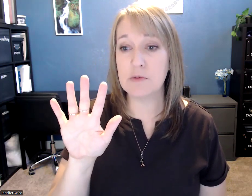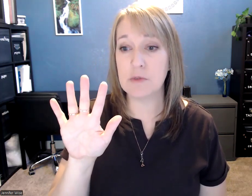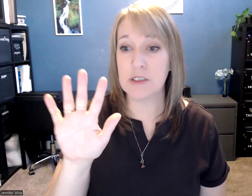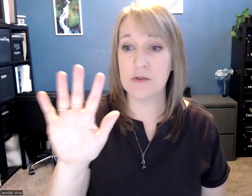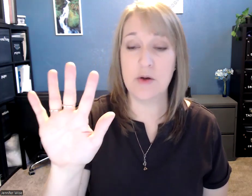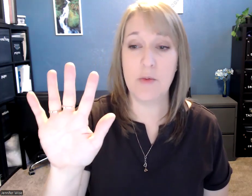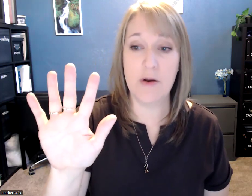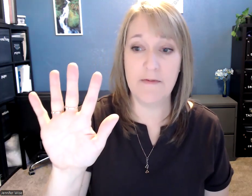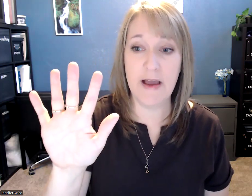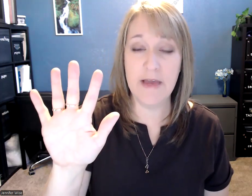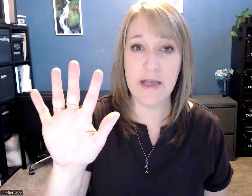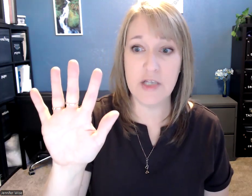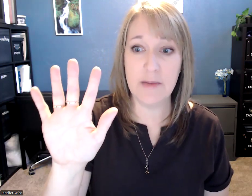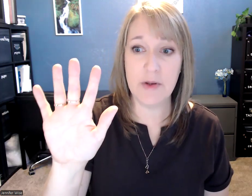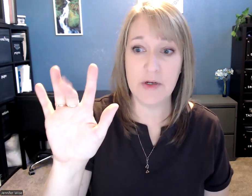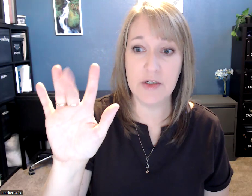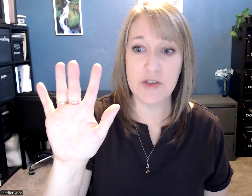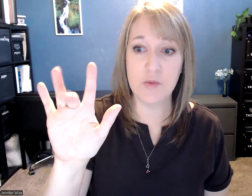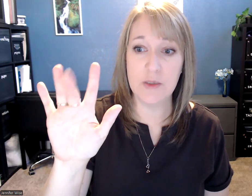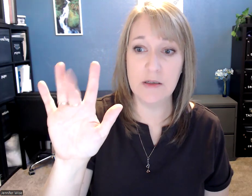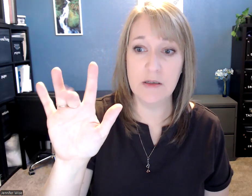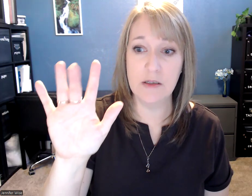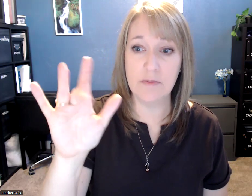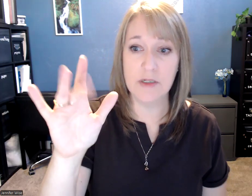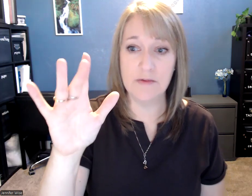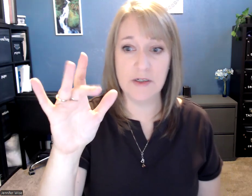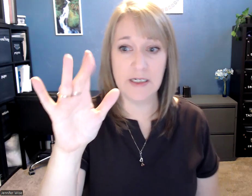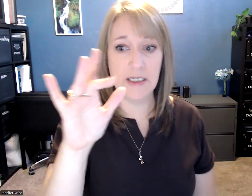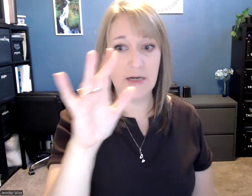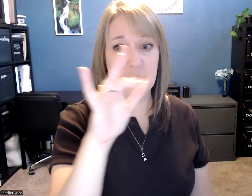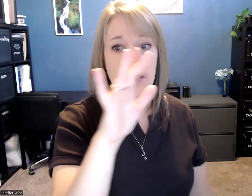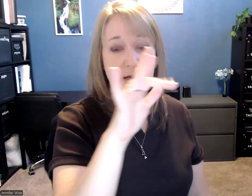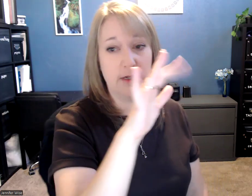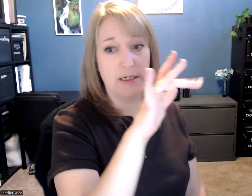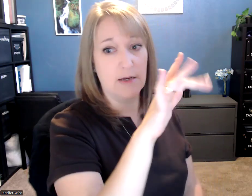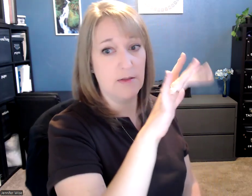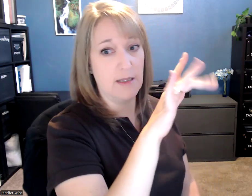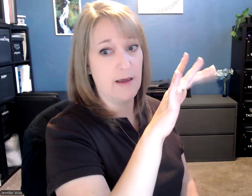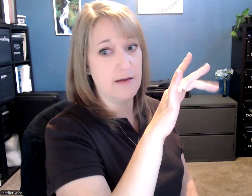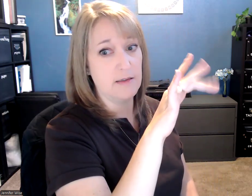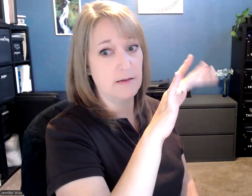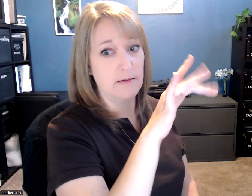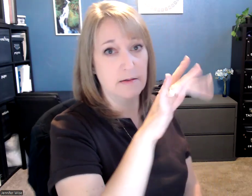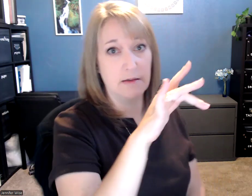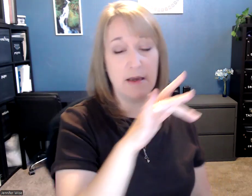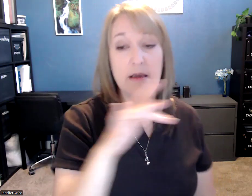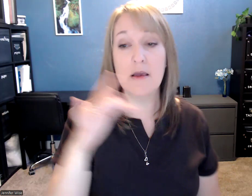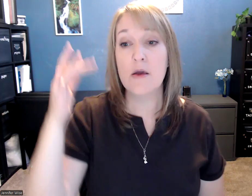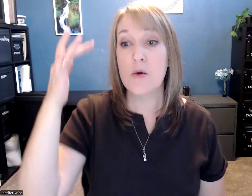we're going to do is you want a 5 hand shape, and you're going to just wiggle your middle finger in and out, in and out, in and out like that. Okay. But